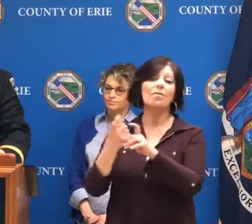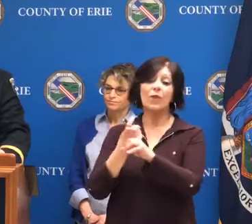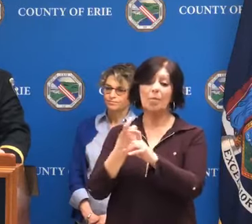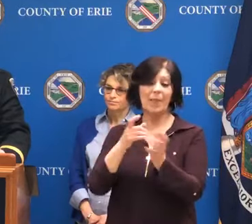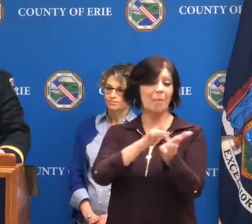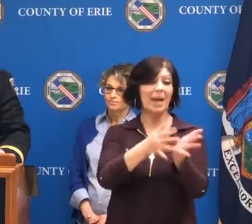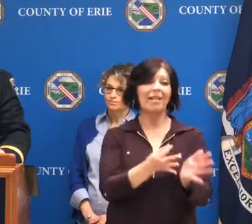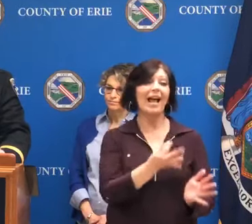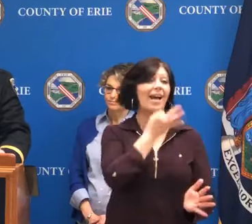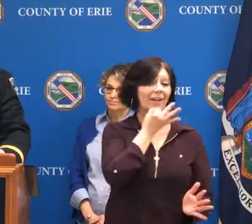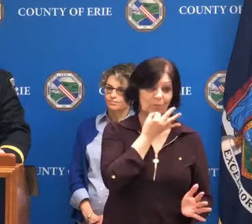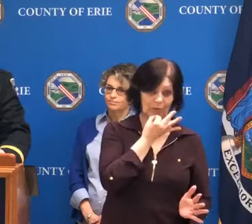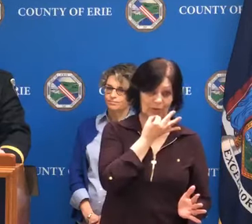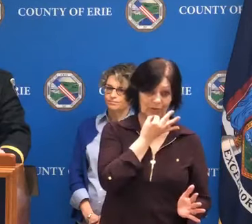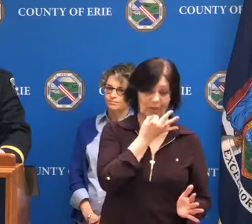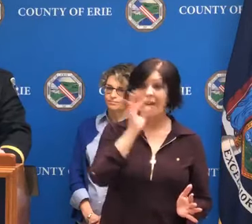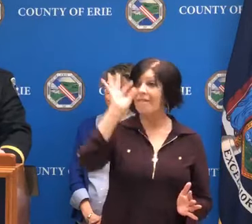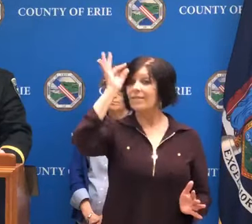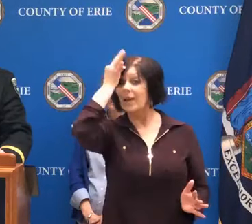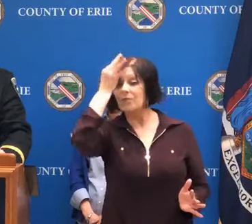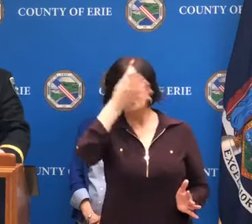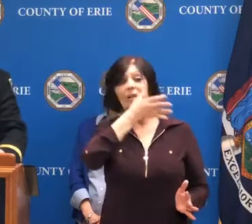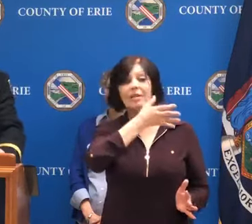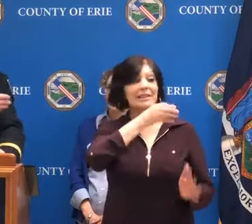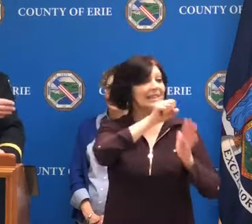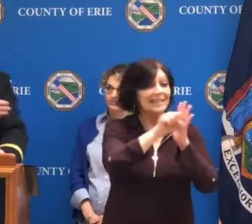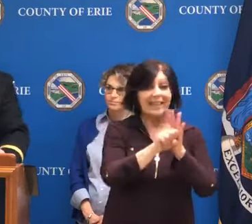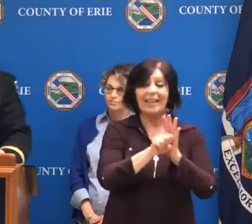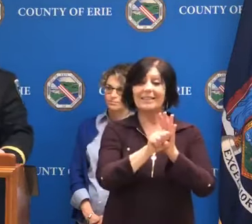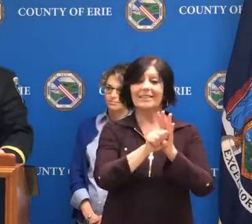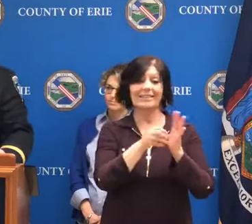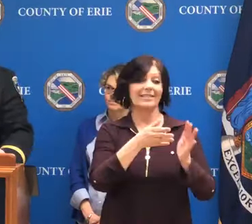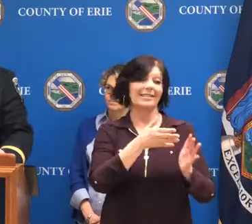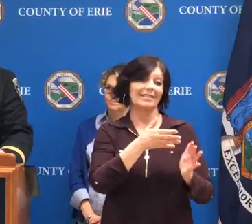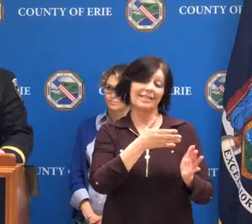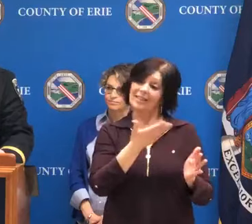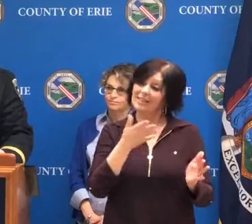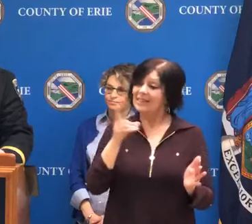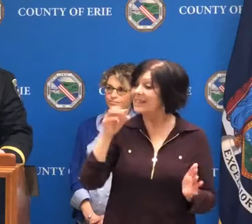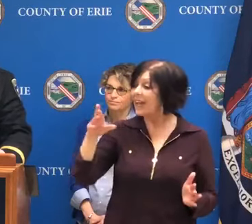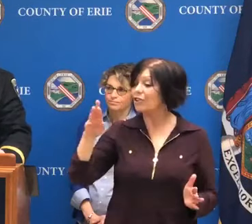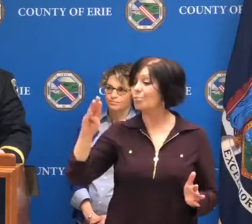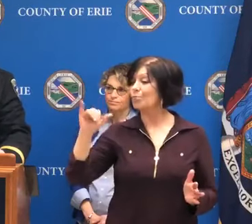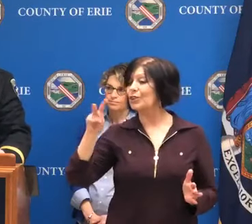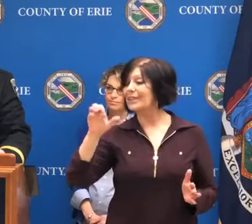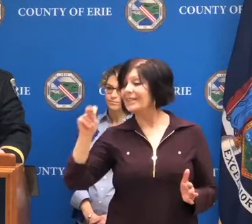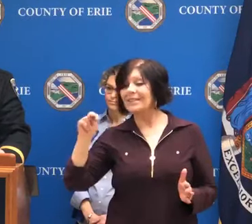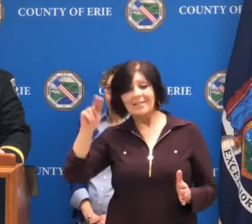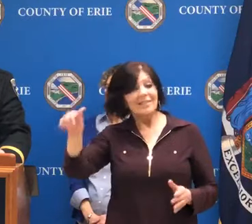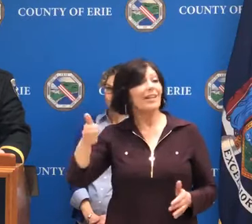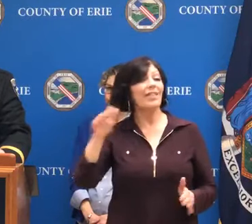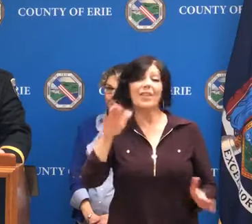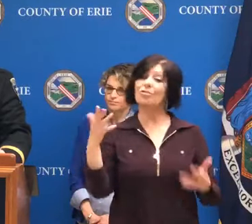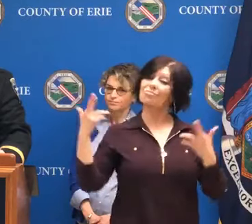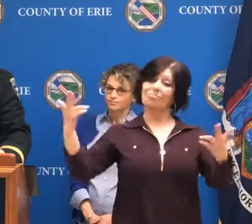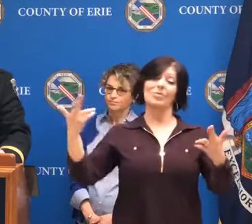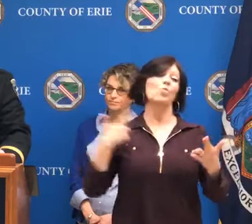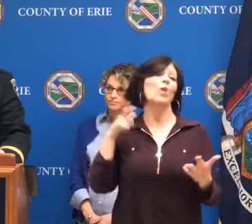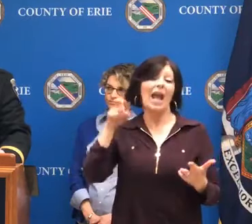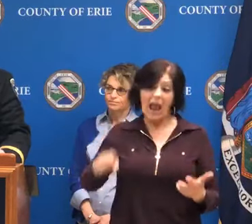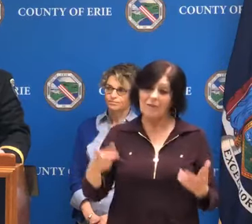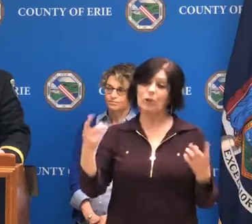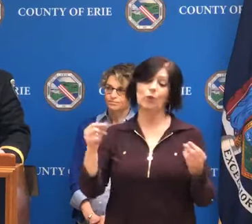medical experts federally, at the state level, Dr. Bernstein and others. This is what we have to